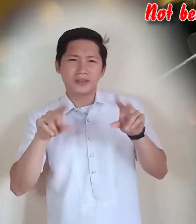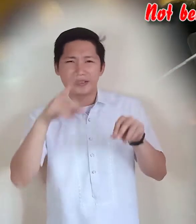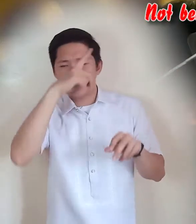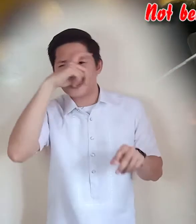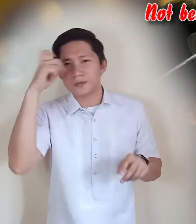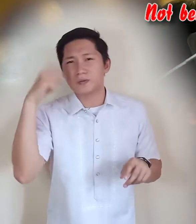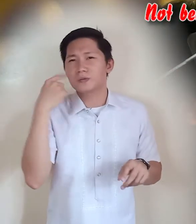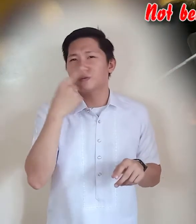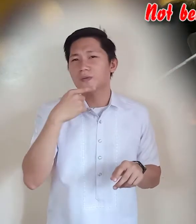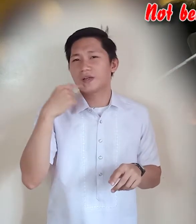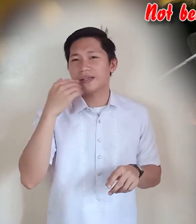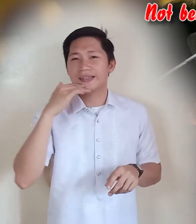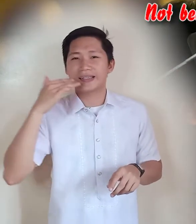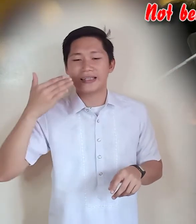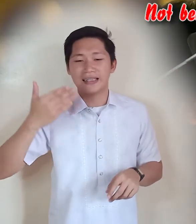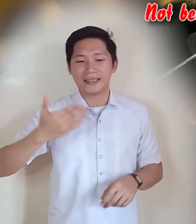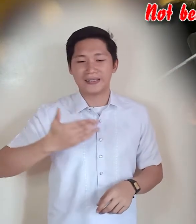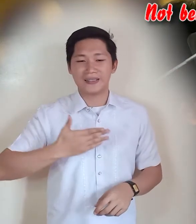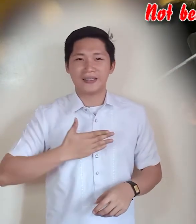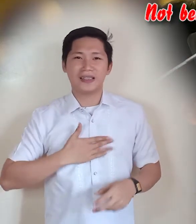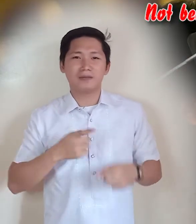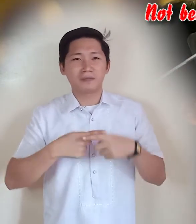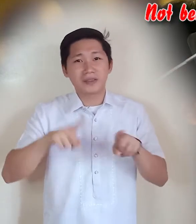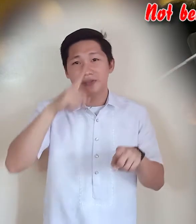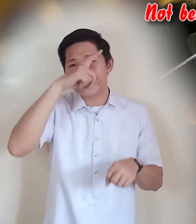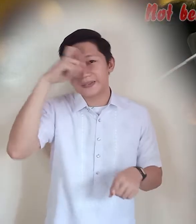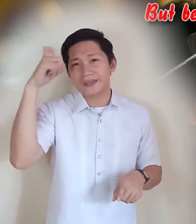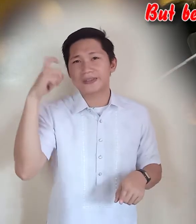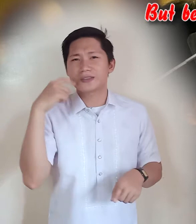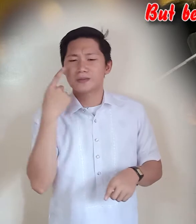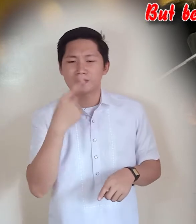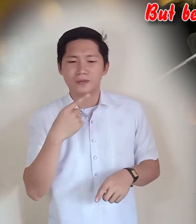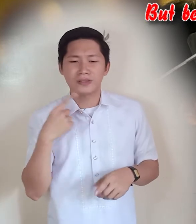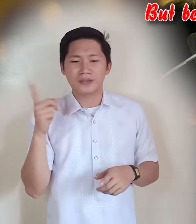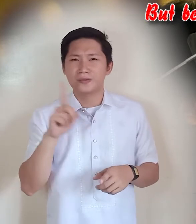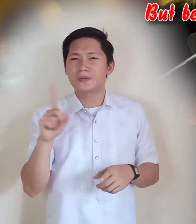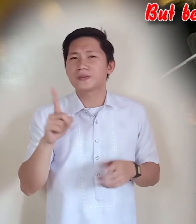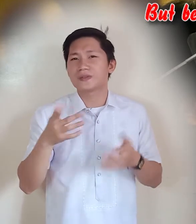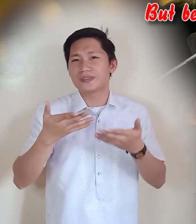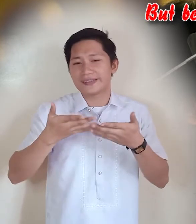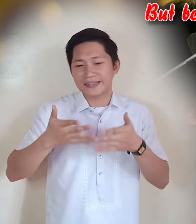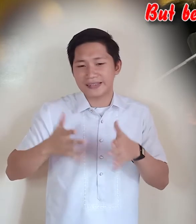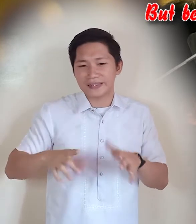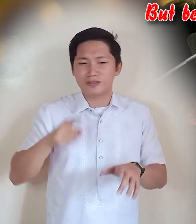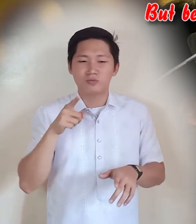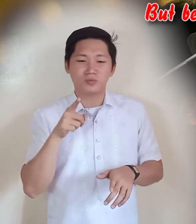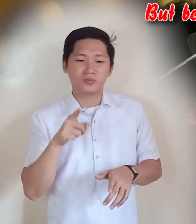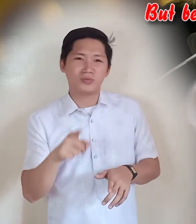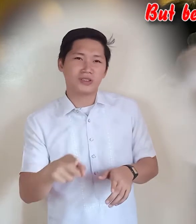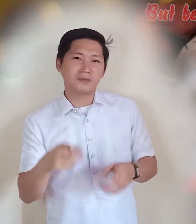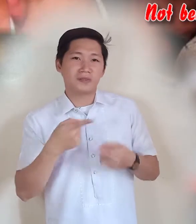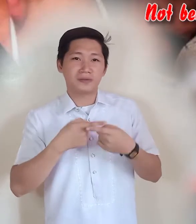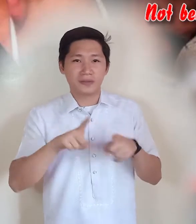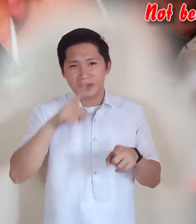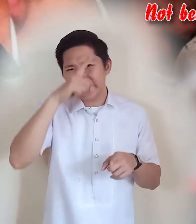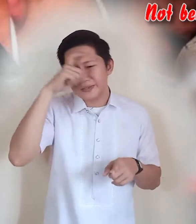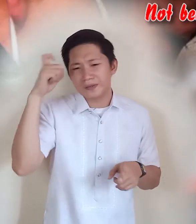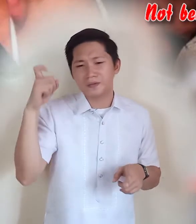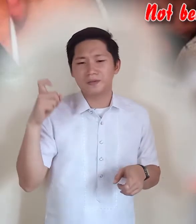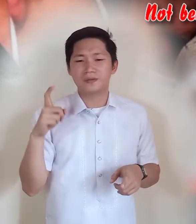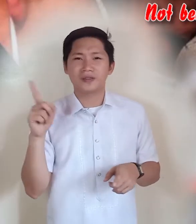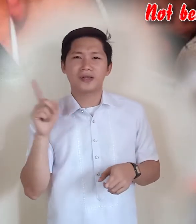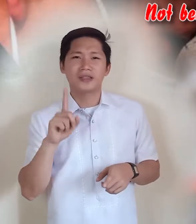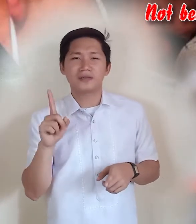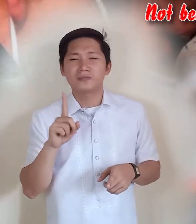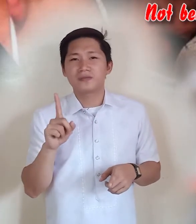Not because of who I am, but because of what you've done. Not